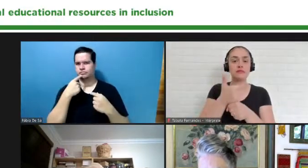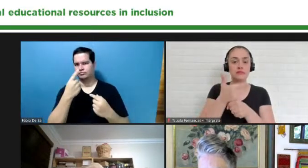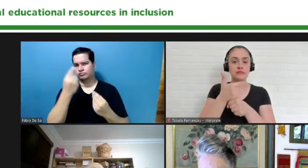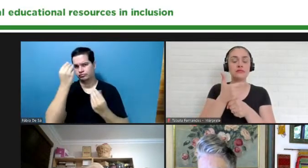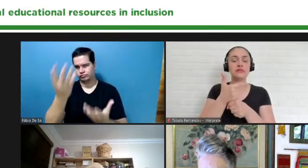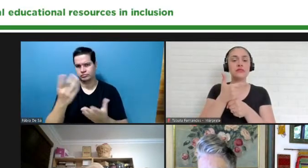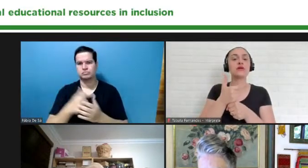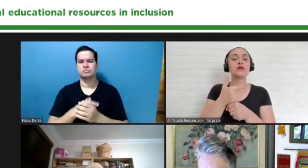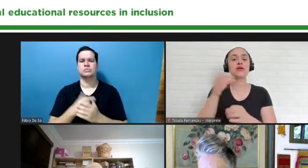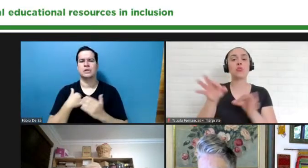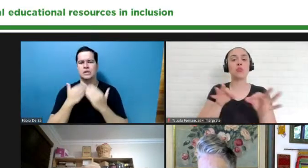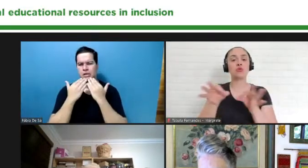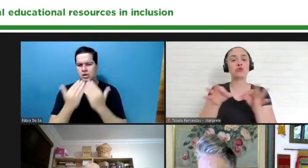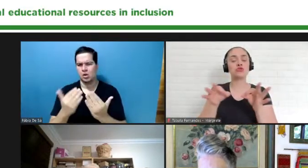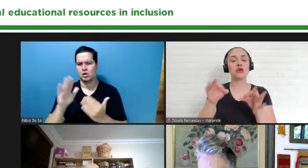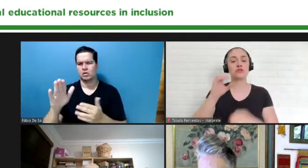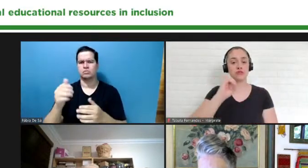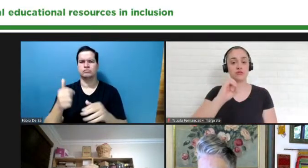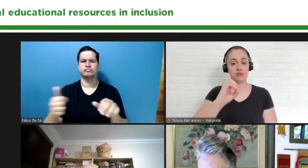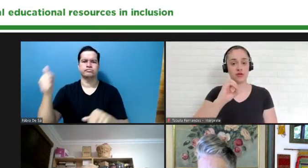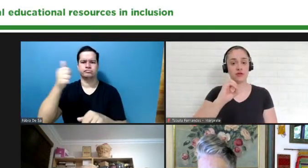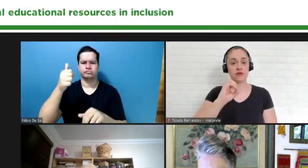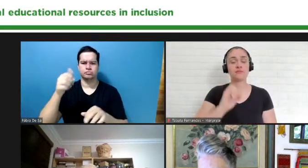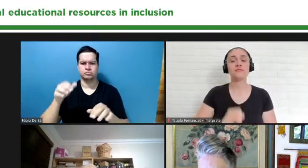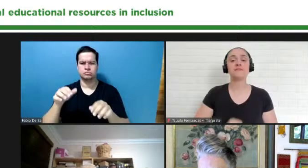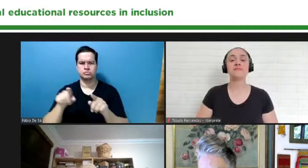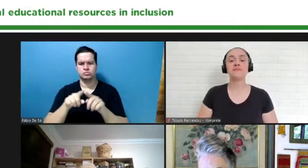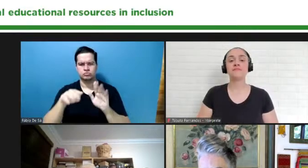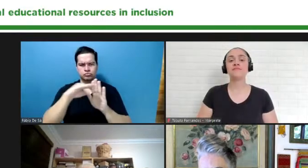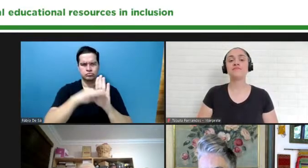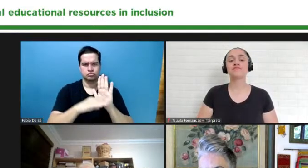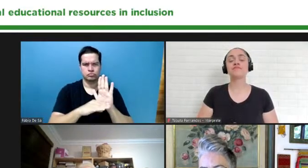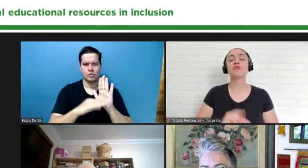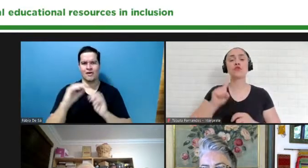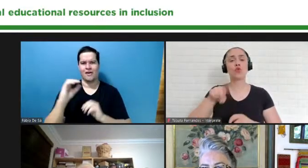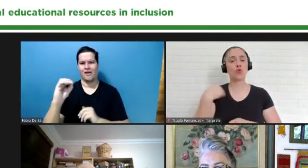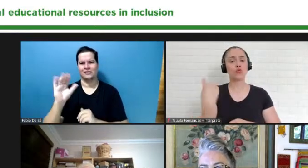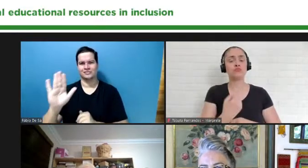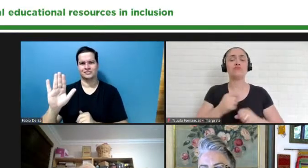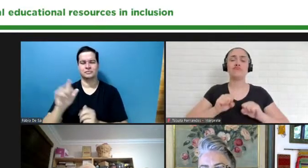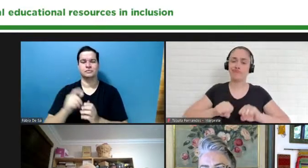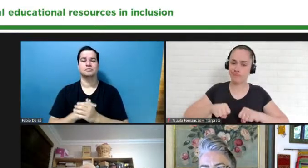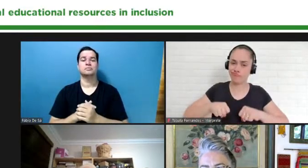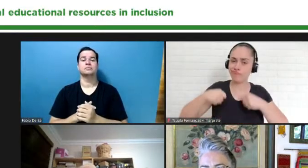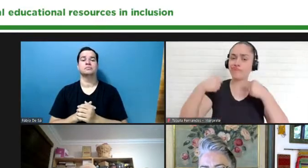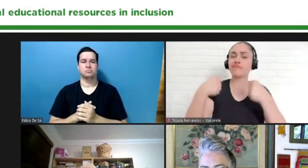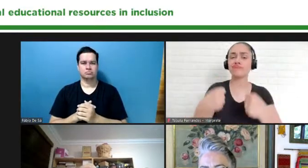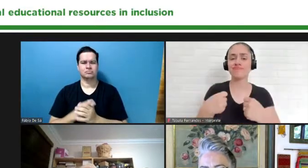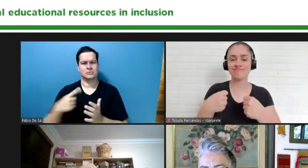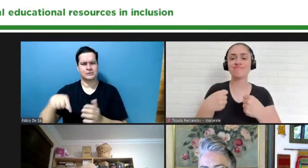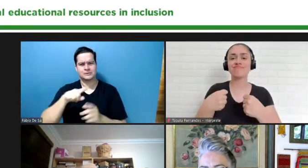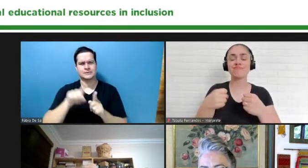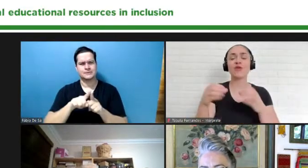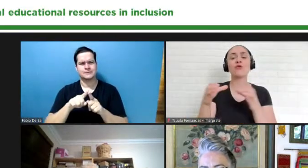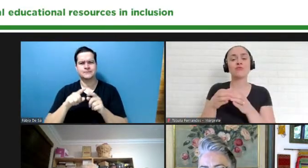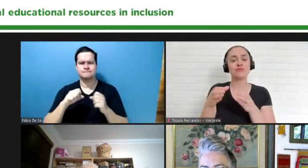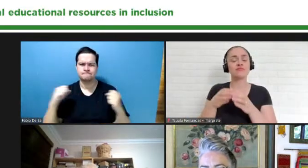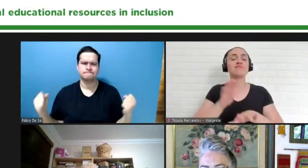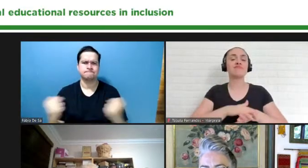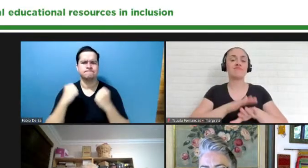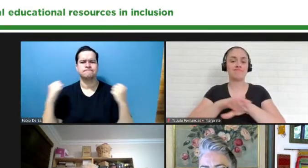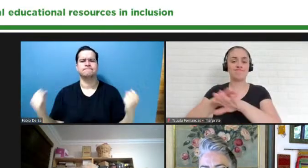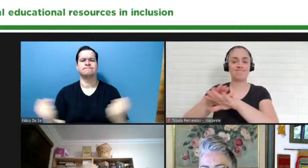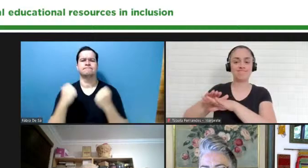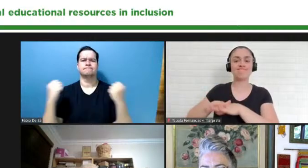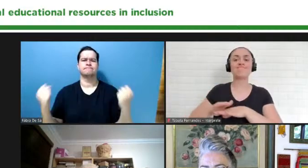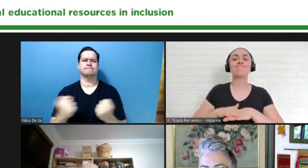openness, and all the effort that their team are doing